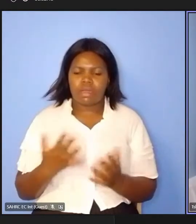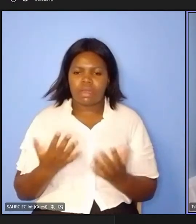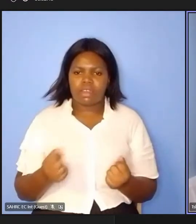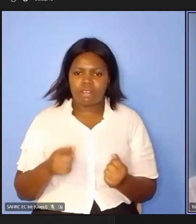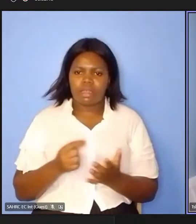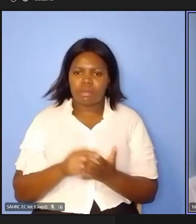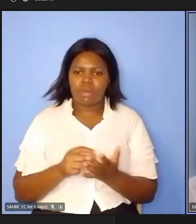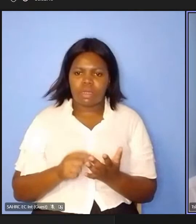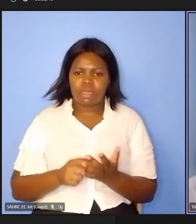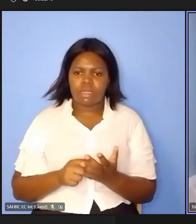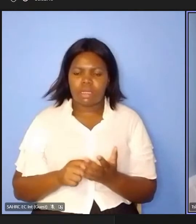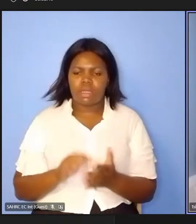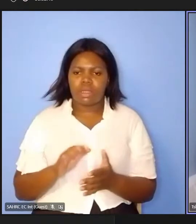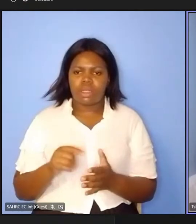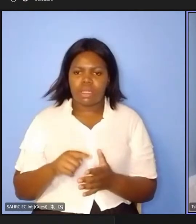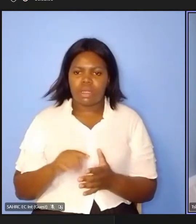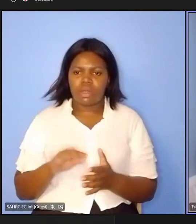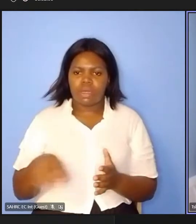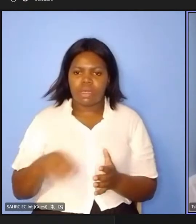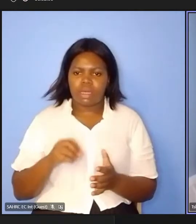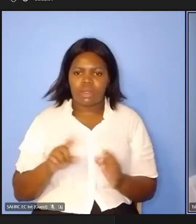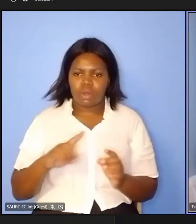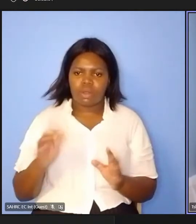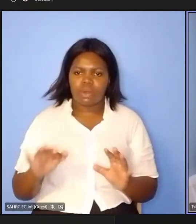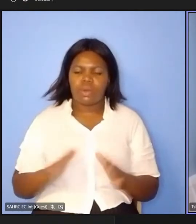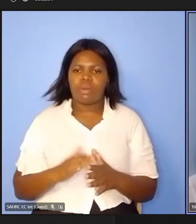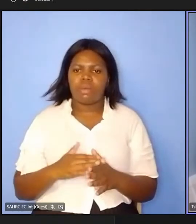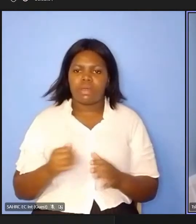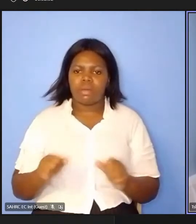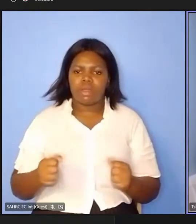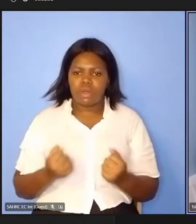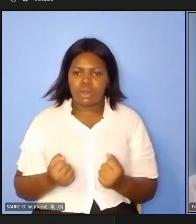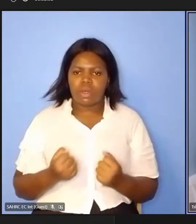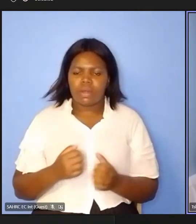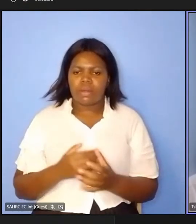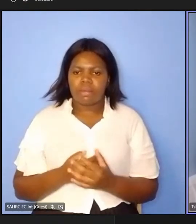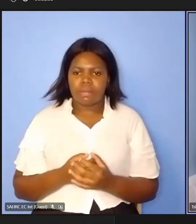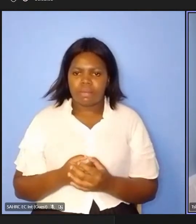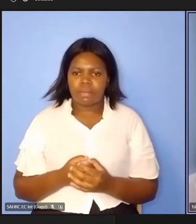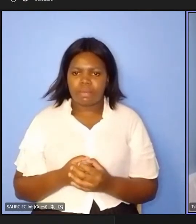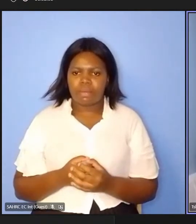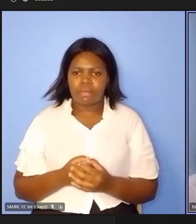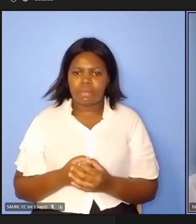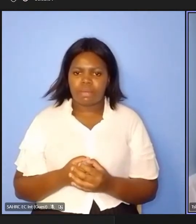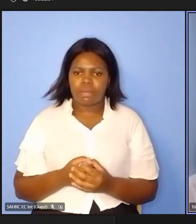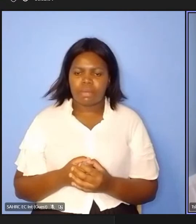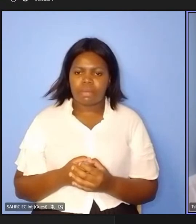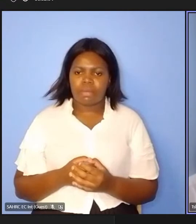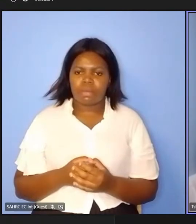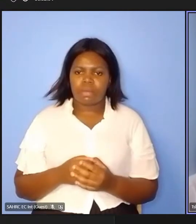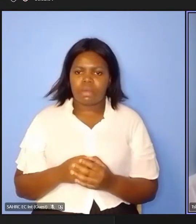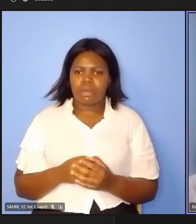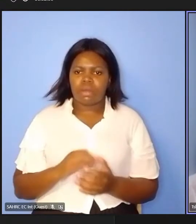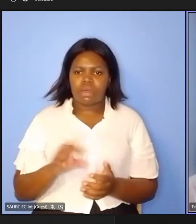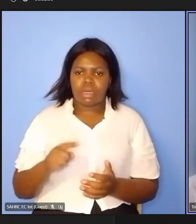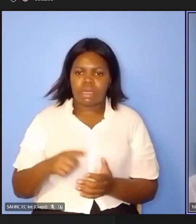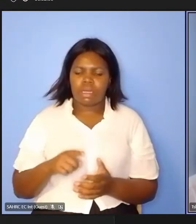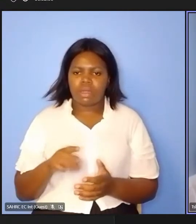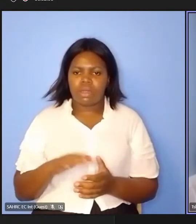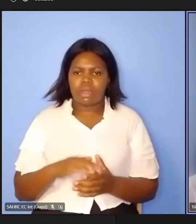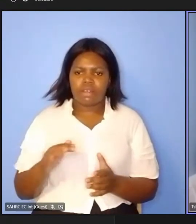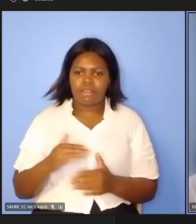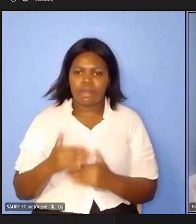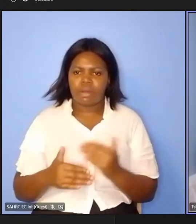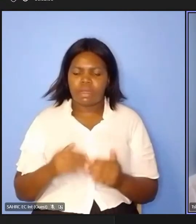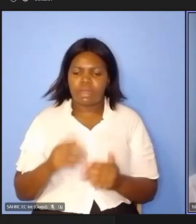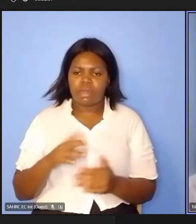that schools, I mean, with us school principals, we often have very progressive school principals who face a lot of backlash and a lot of opposition